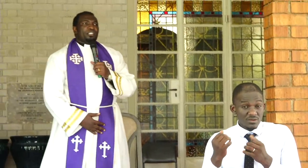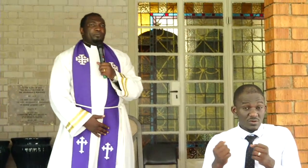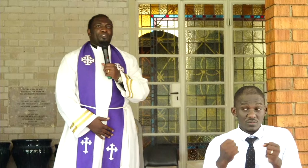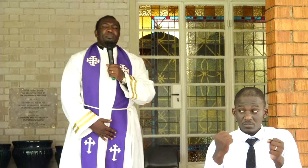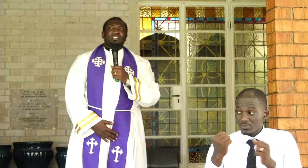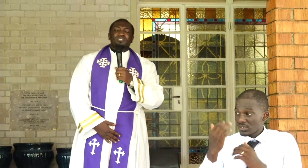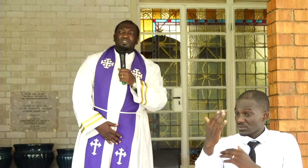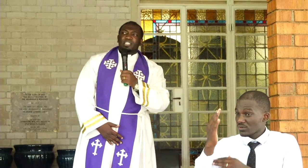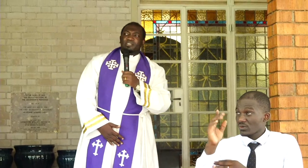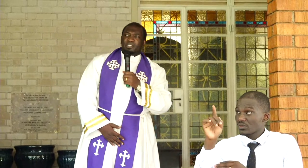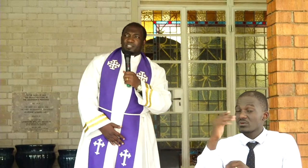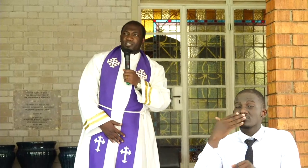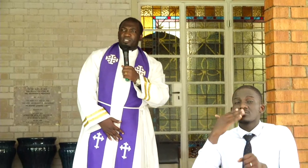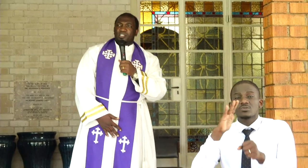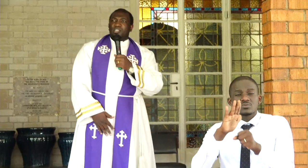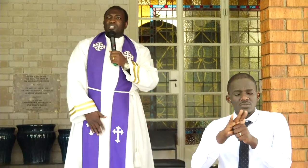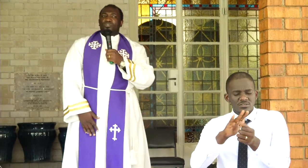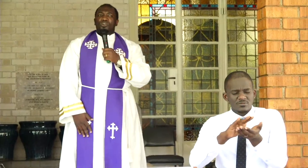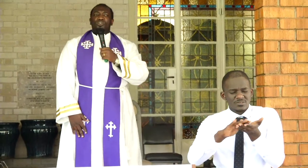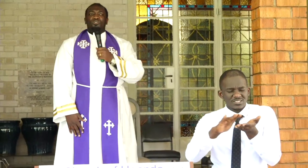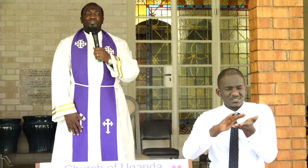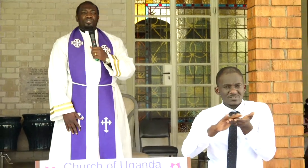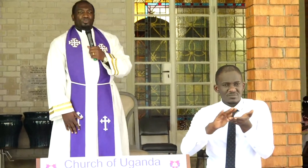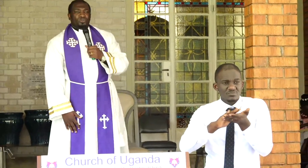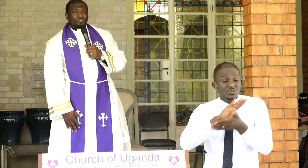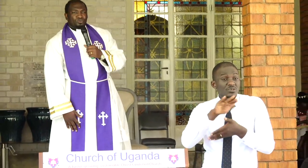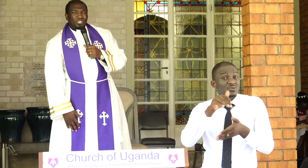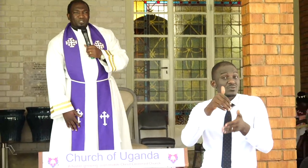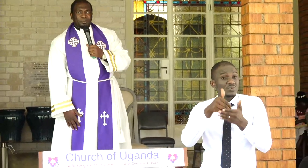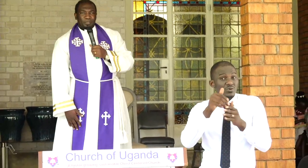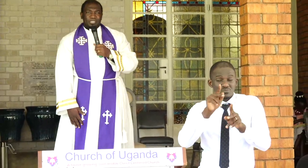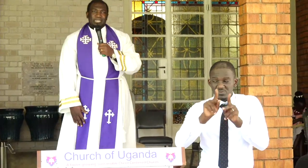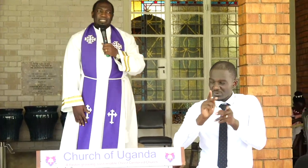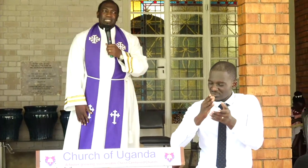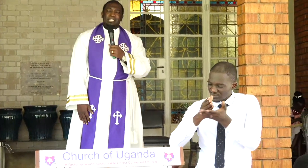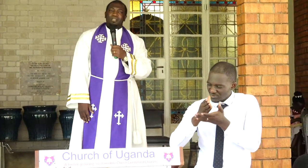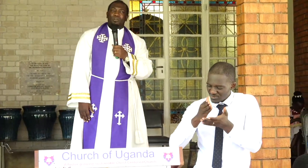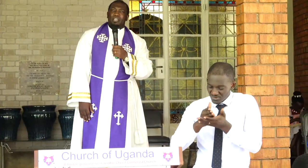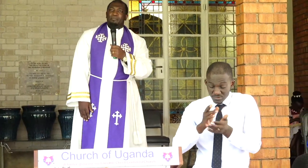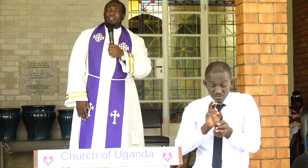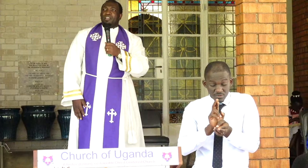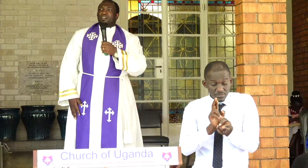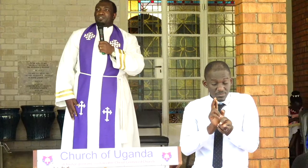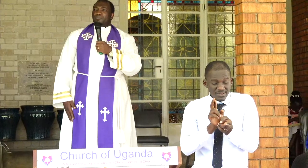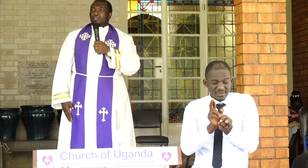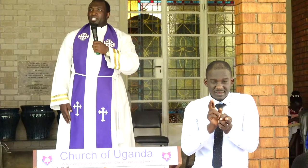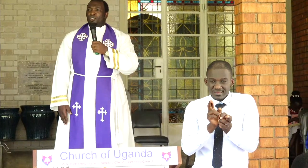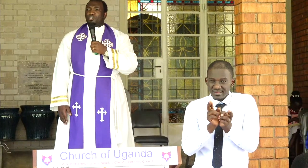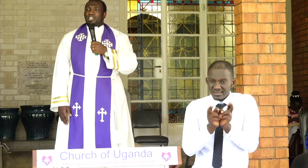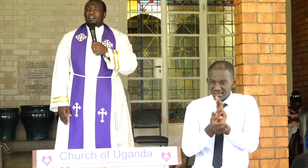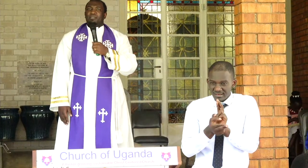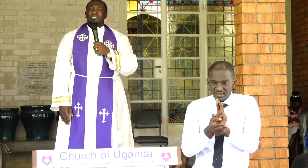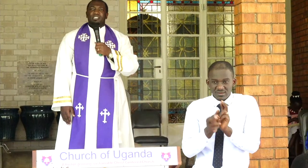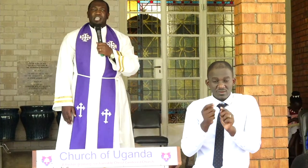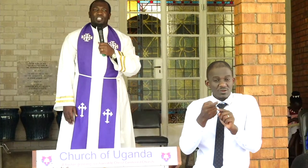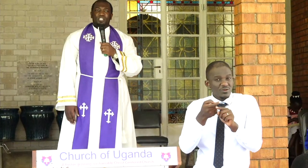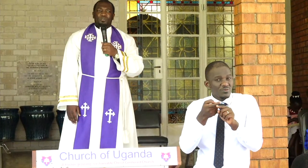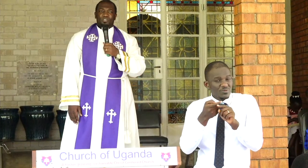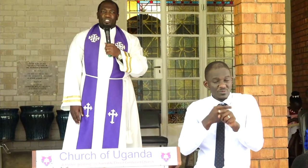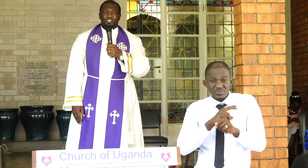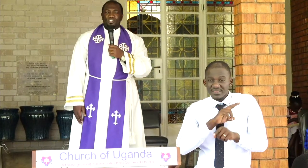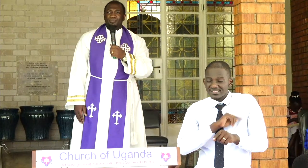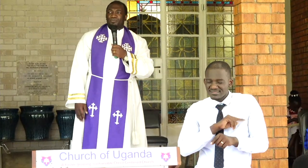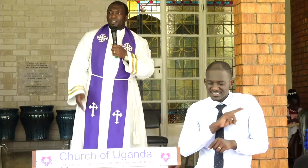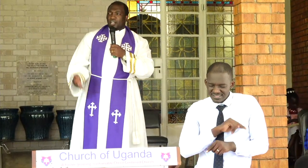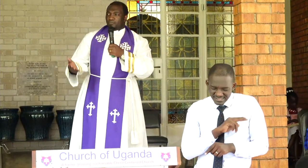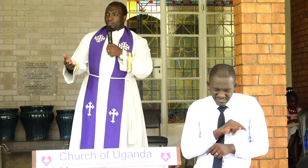who has promised forgiveness to all those who truly repent and turn away from their shortcomings, their